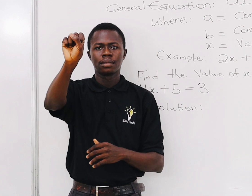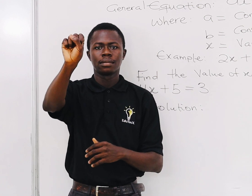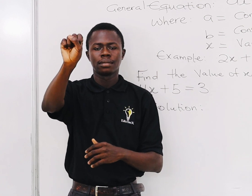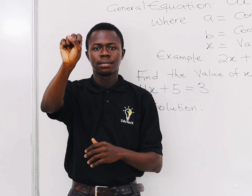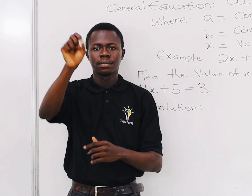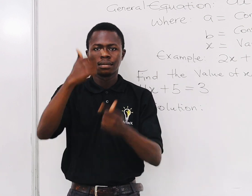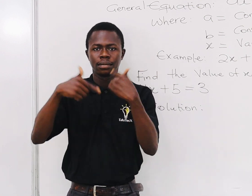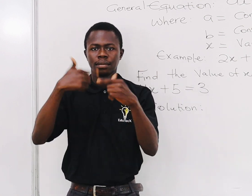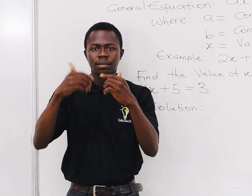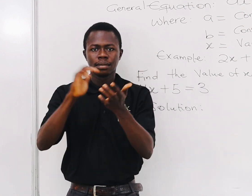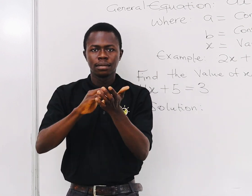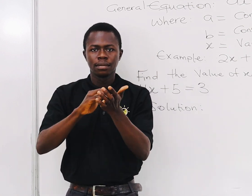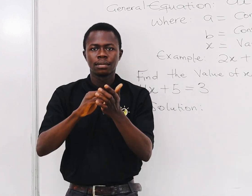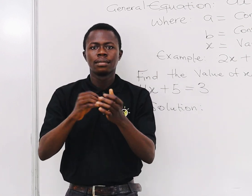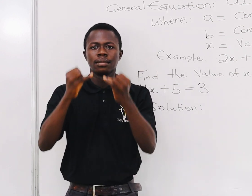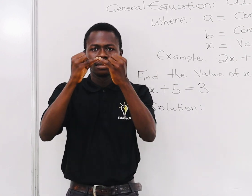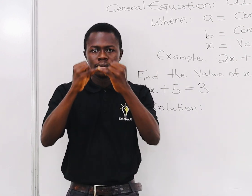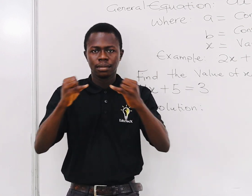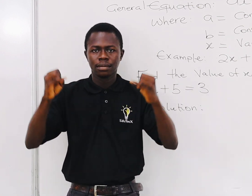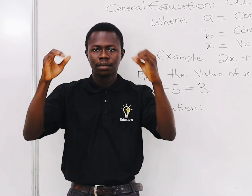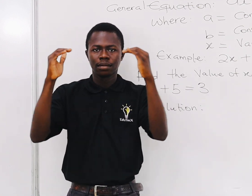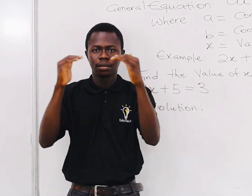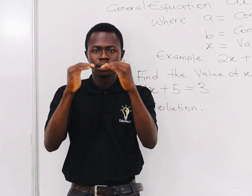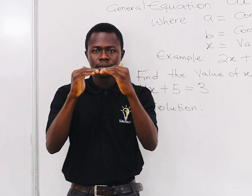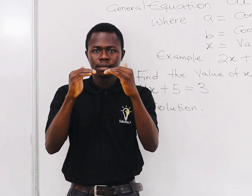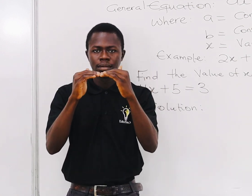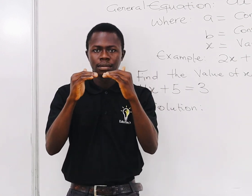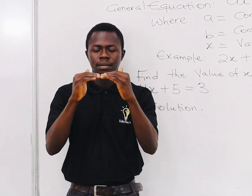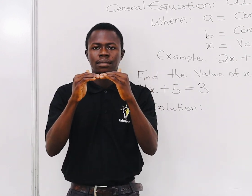Equations. Sign again, linear equations.